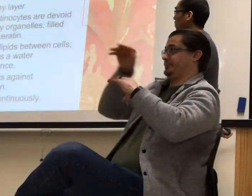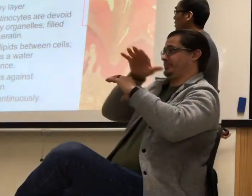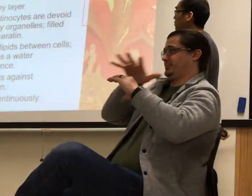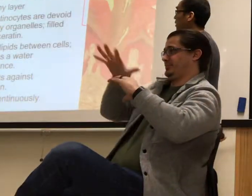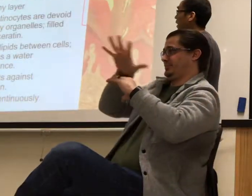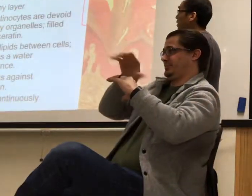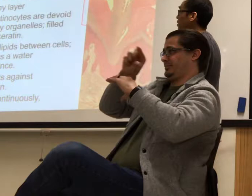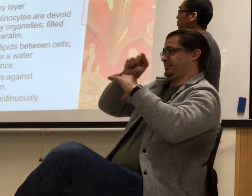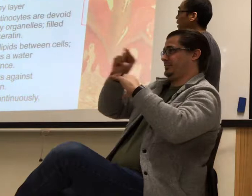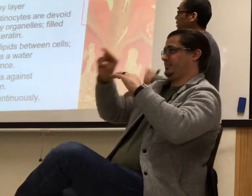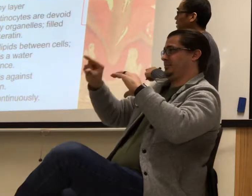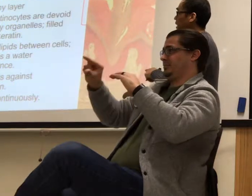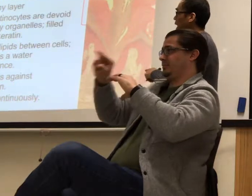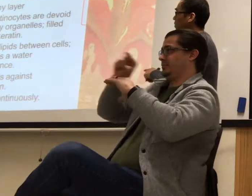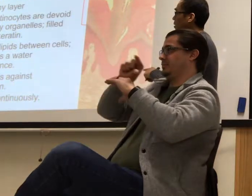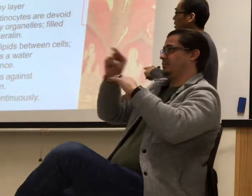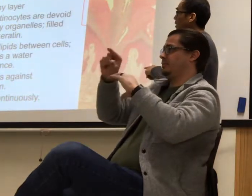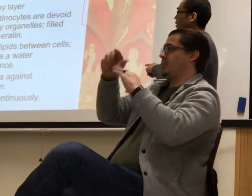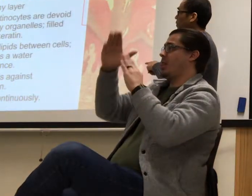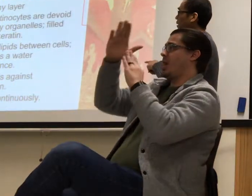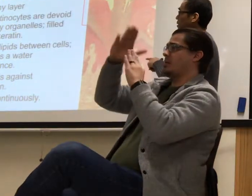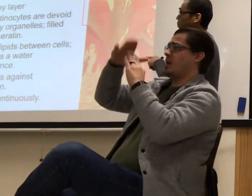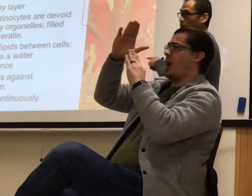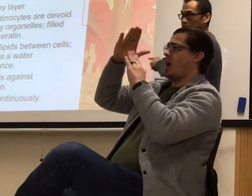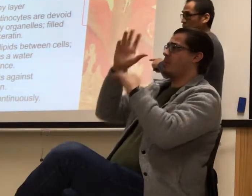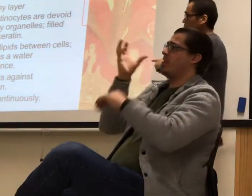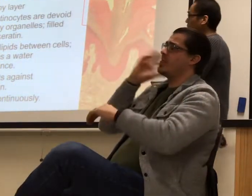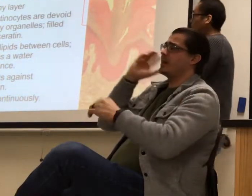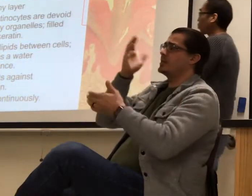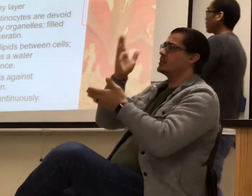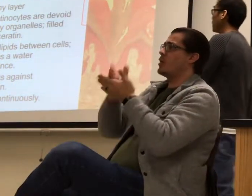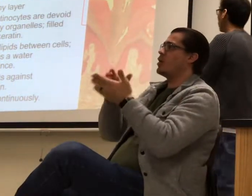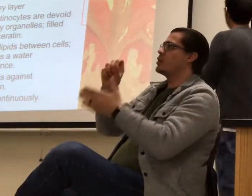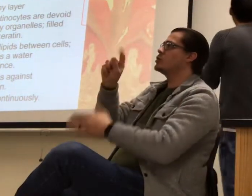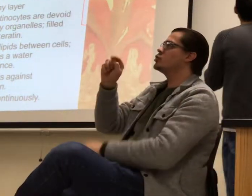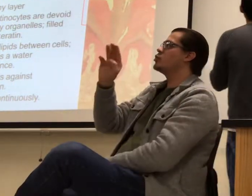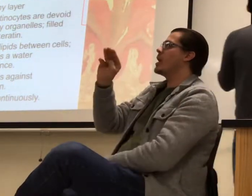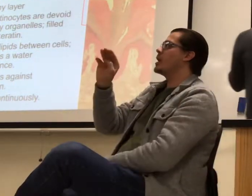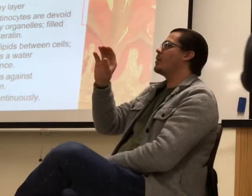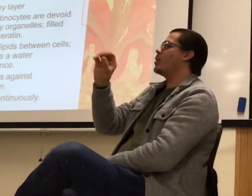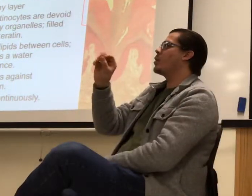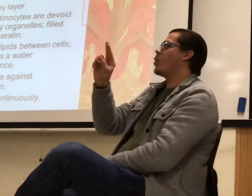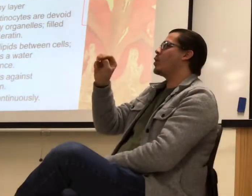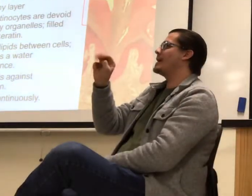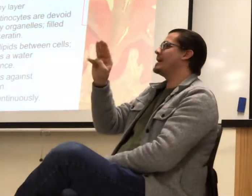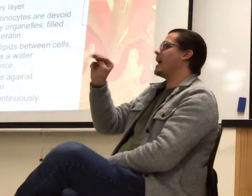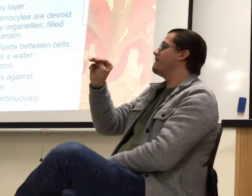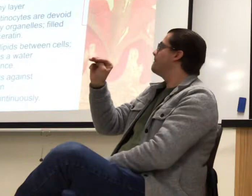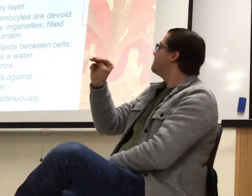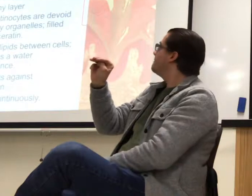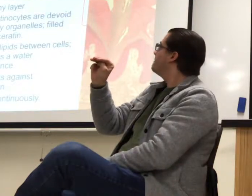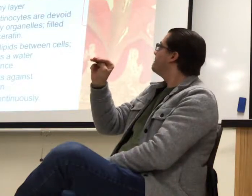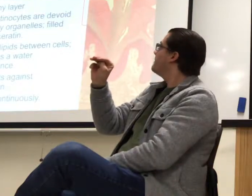There's the same picture again. So when you get to the top, the thickest part is the stratum corneum.